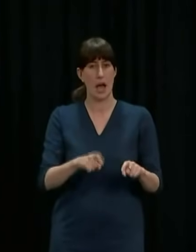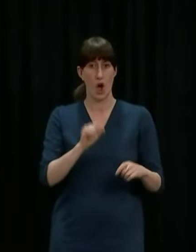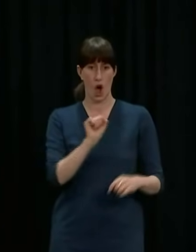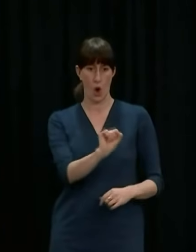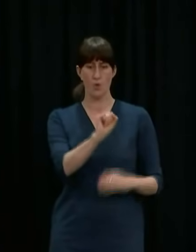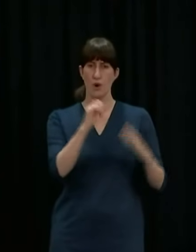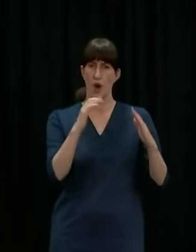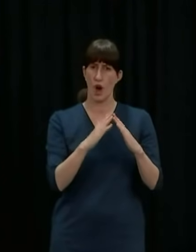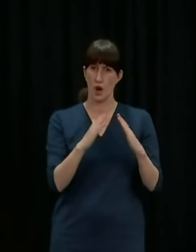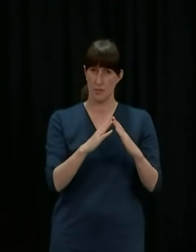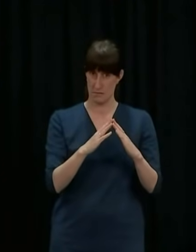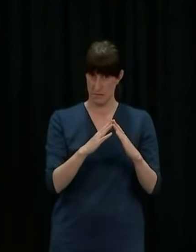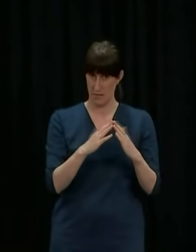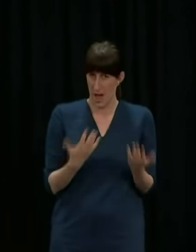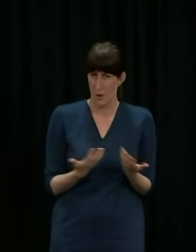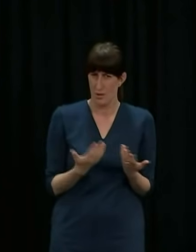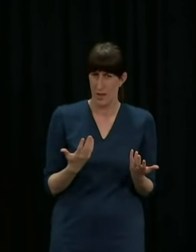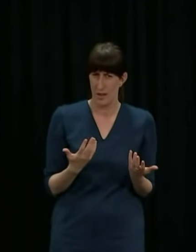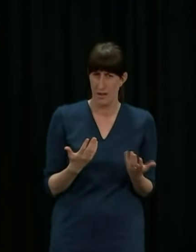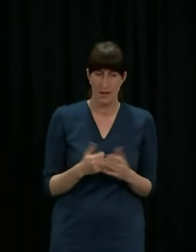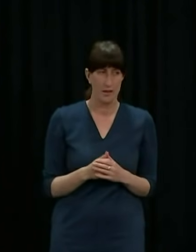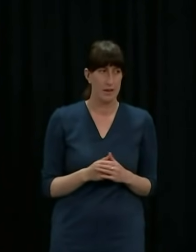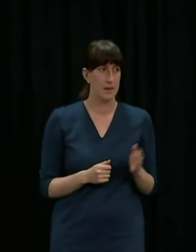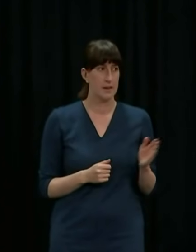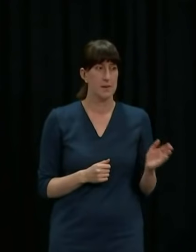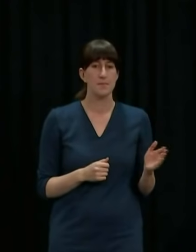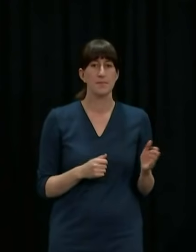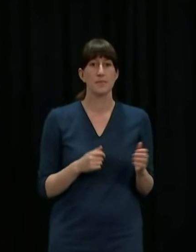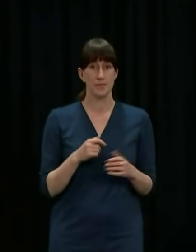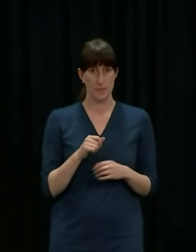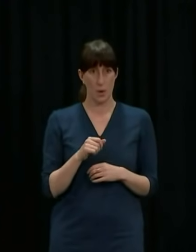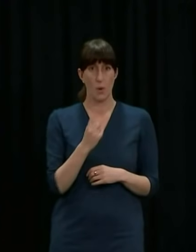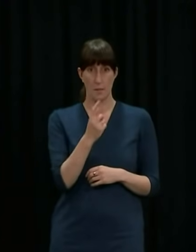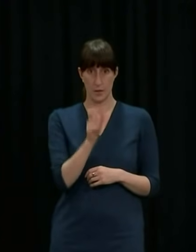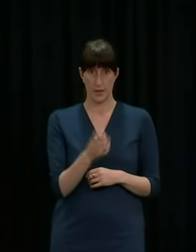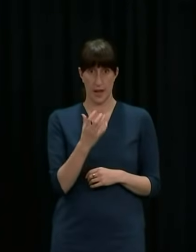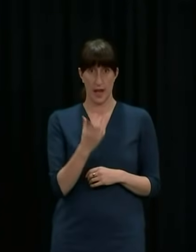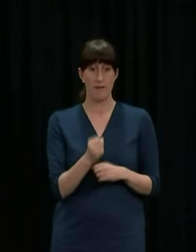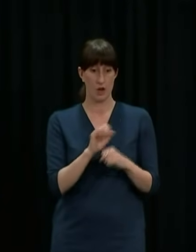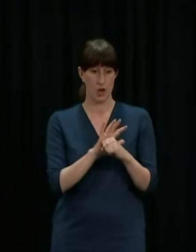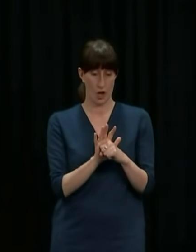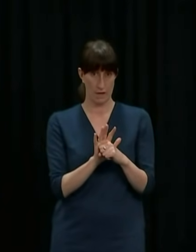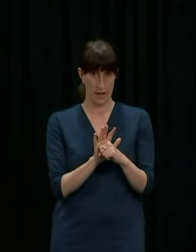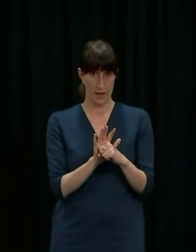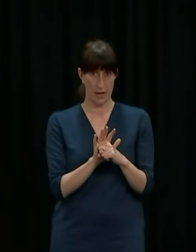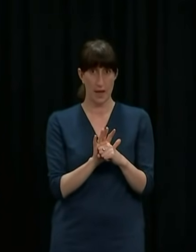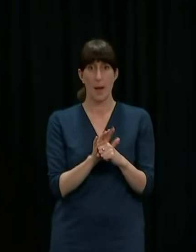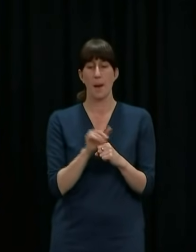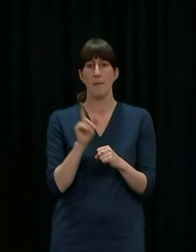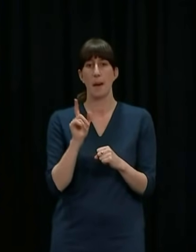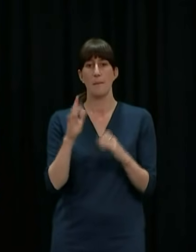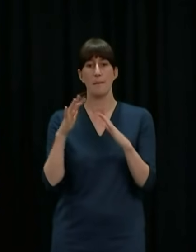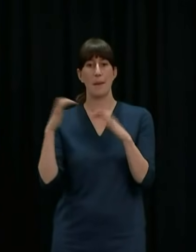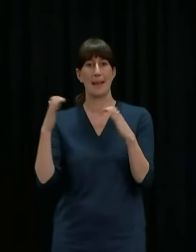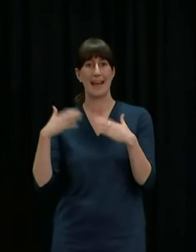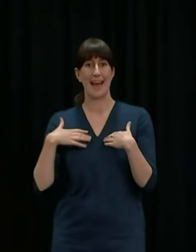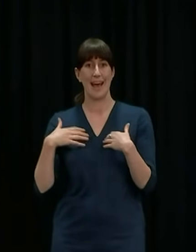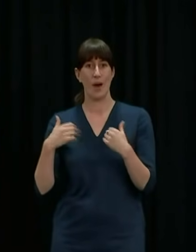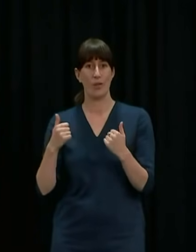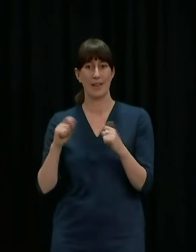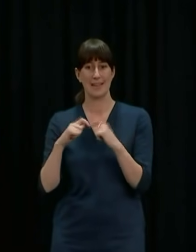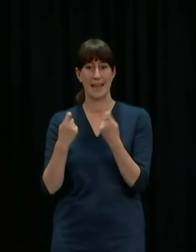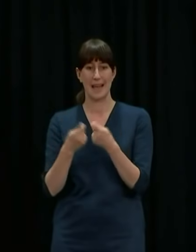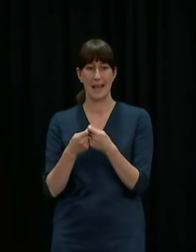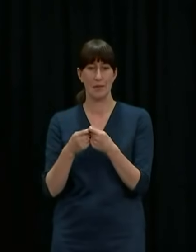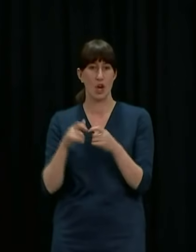the people who's returned a positive result. The public health unit in Auckland hasn't been able to get in contact with, so as